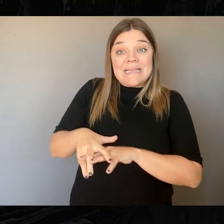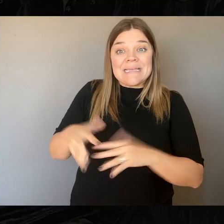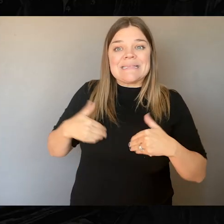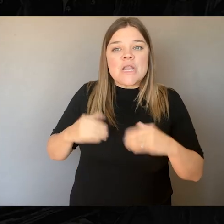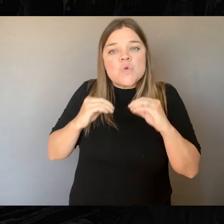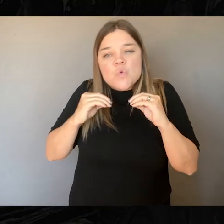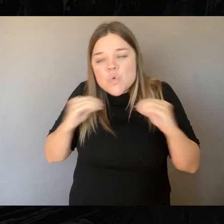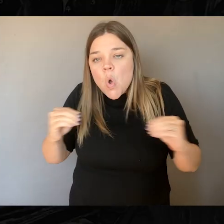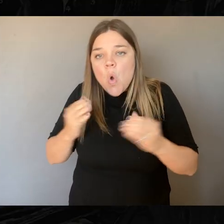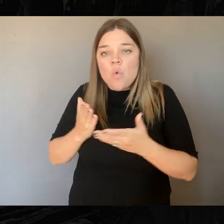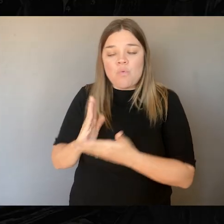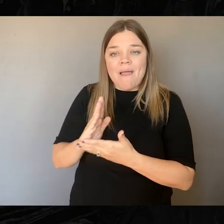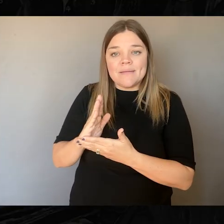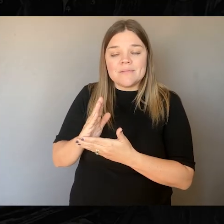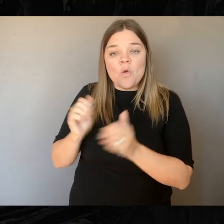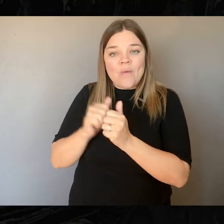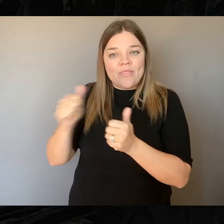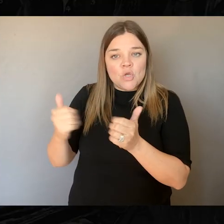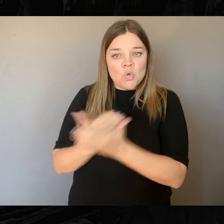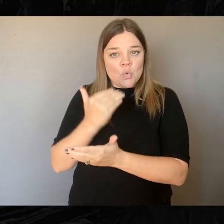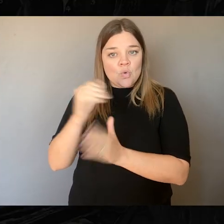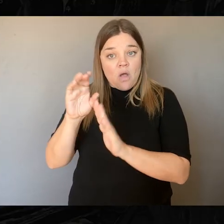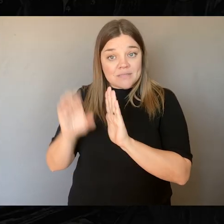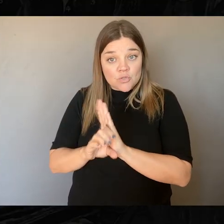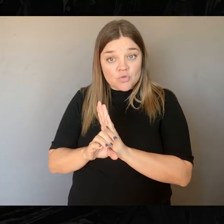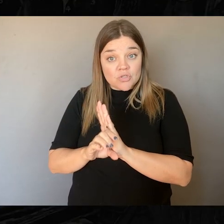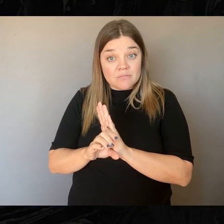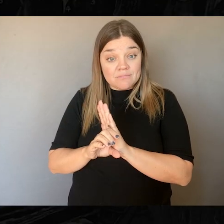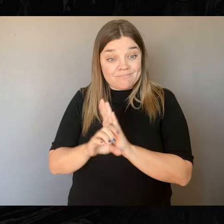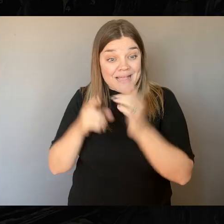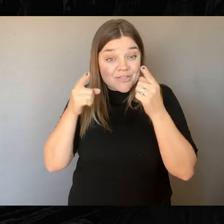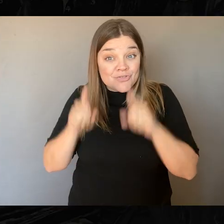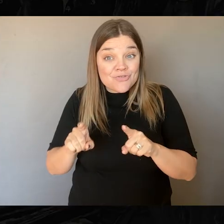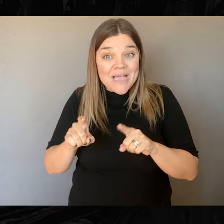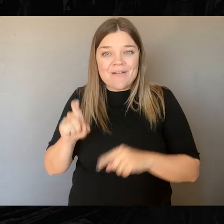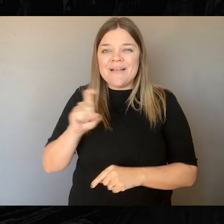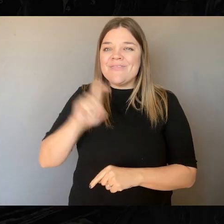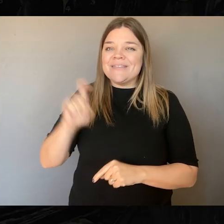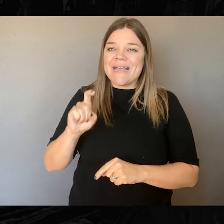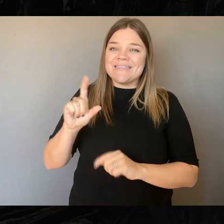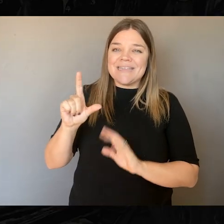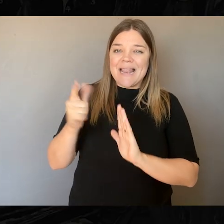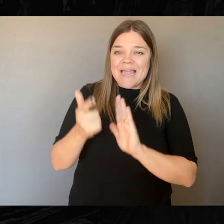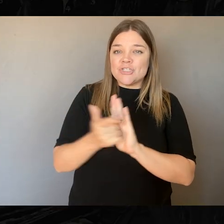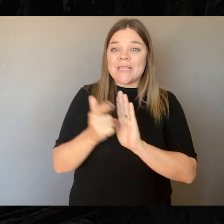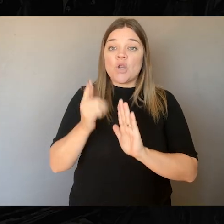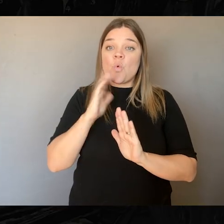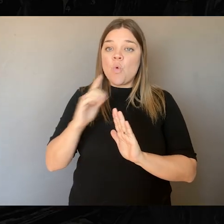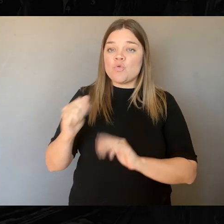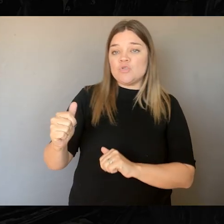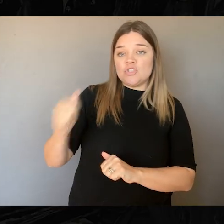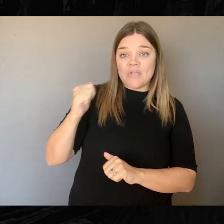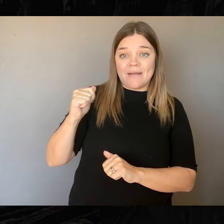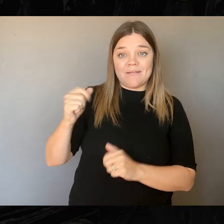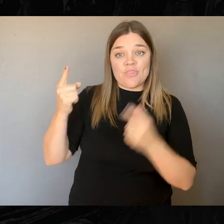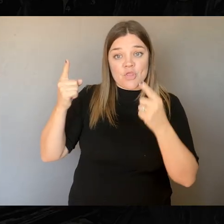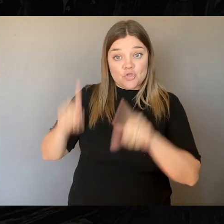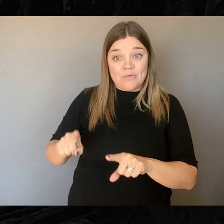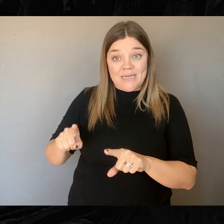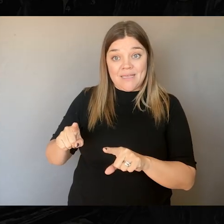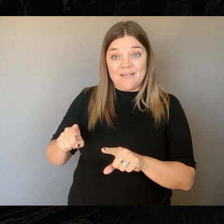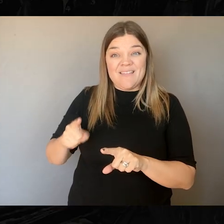newly adopted Constitution. And as it turned out, the Texas legislature would soon reject the treaty signed by Sam Houston and Chief